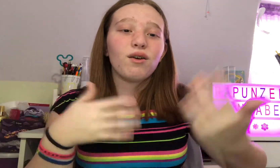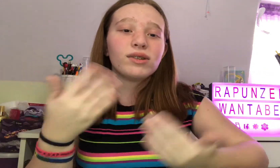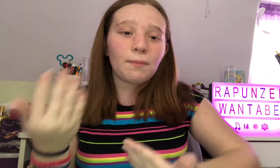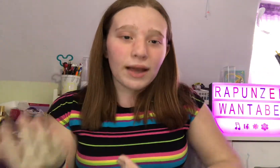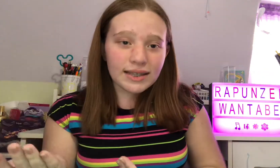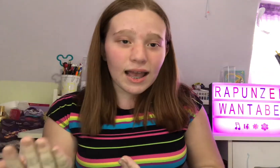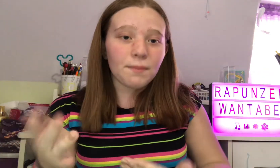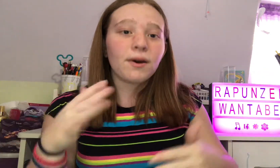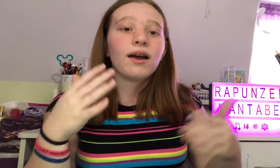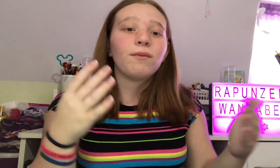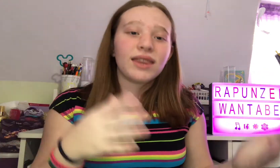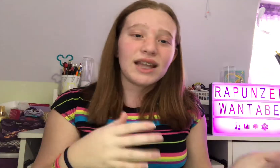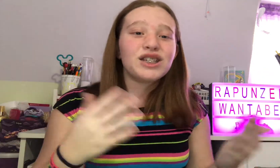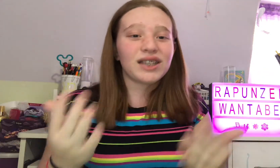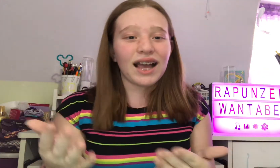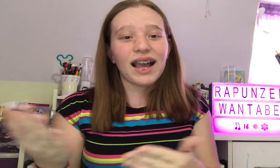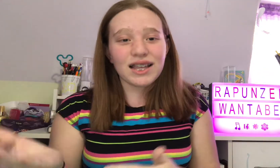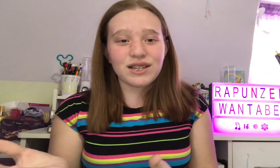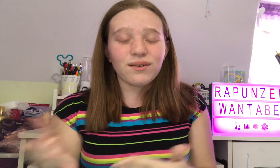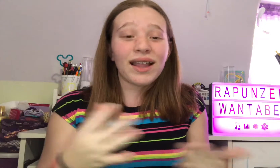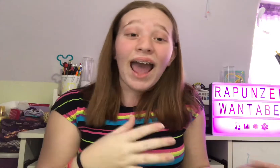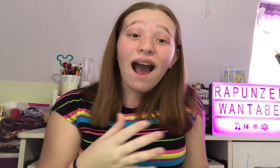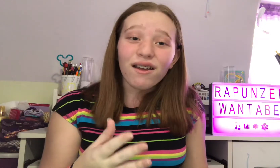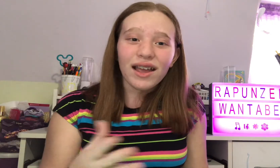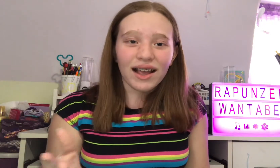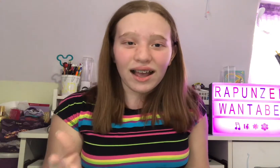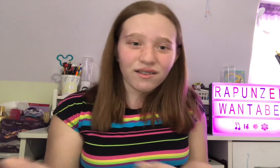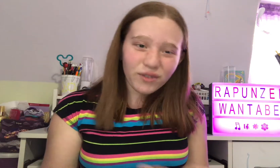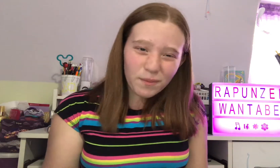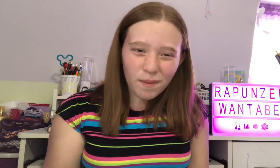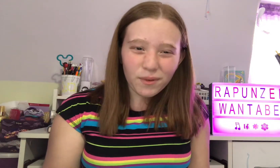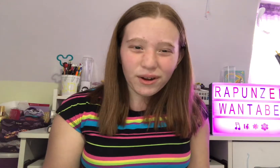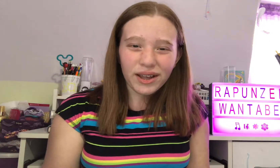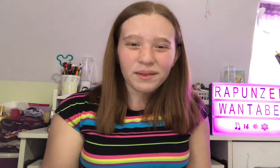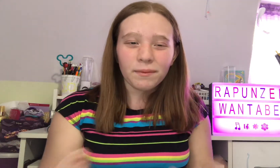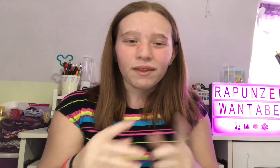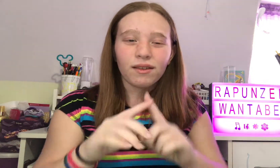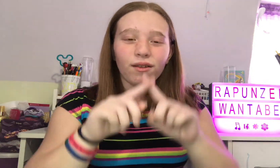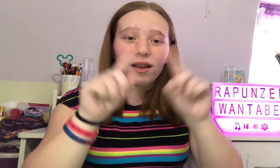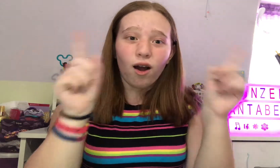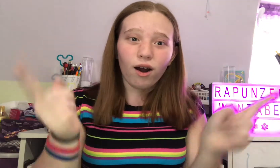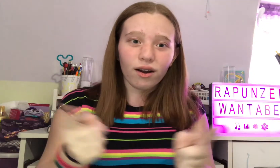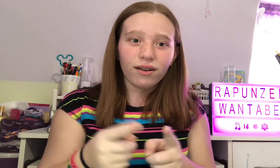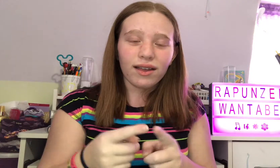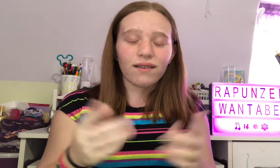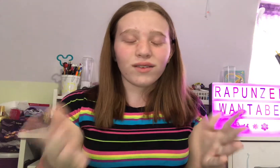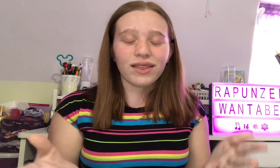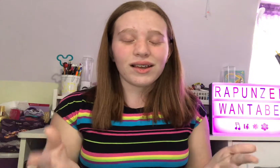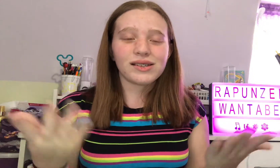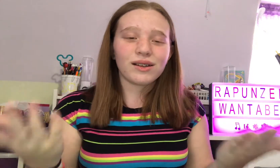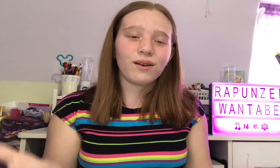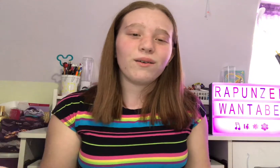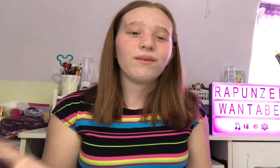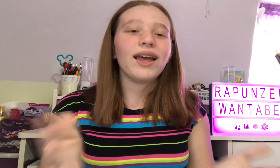step by step with each sign I do and how you can kind of remember it. So like heart and everything. So yeah.